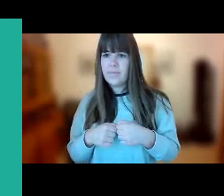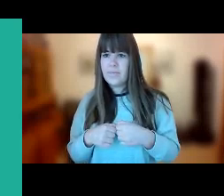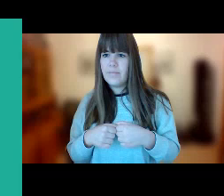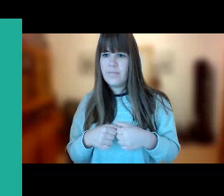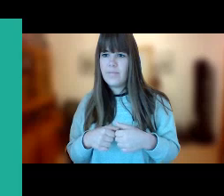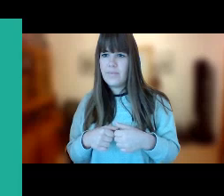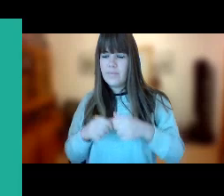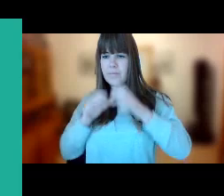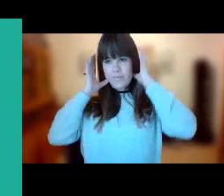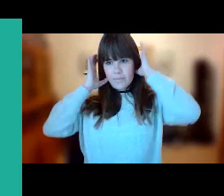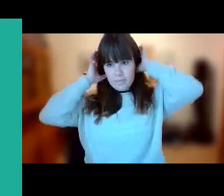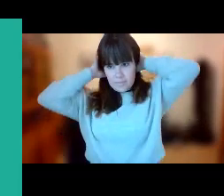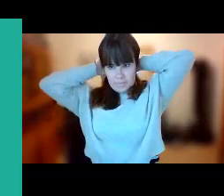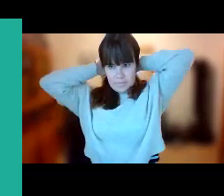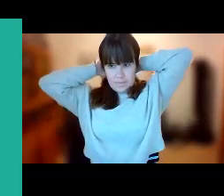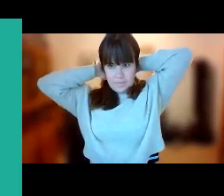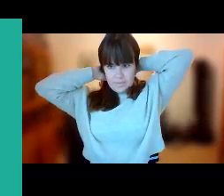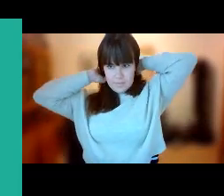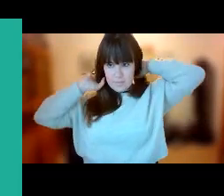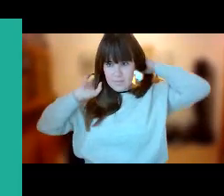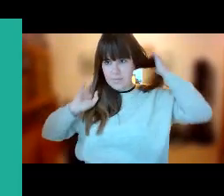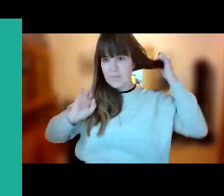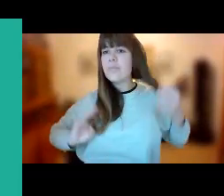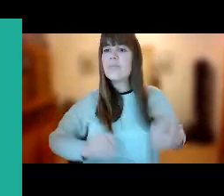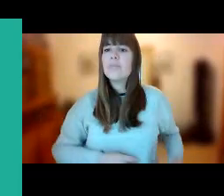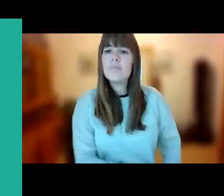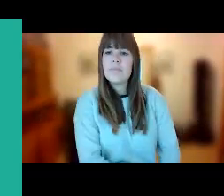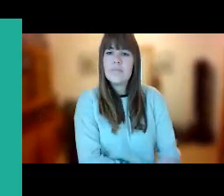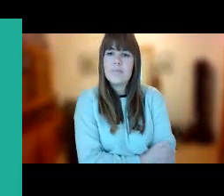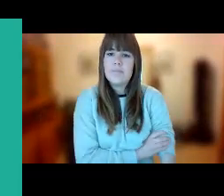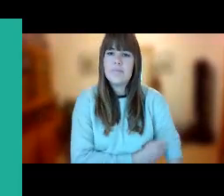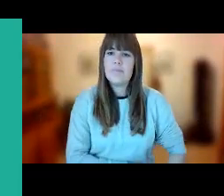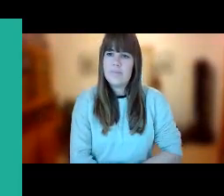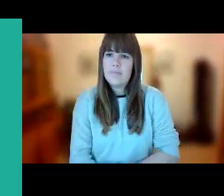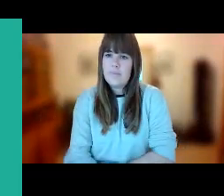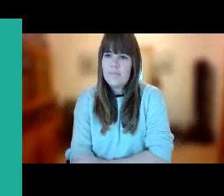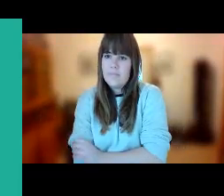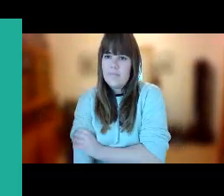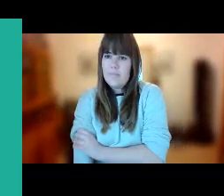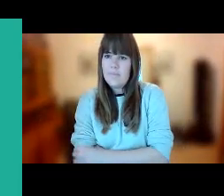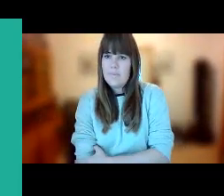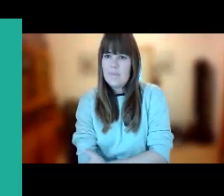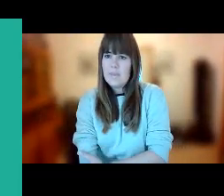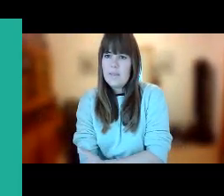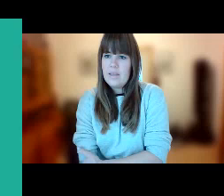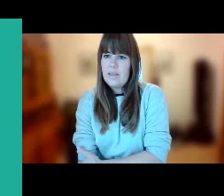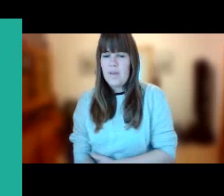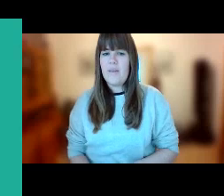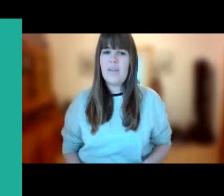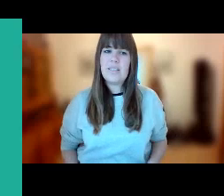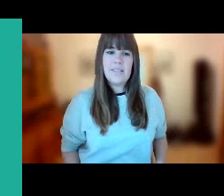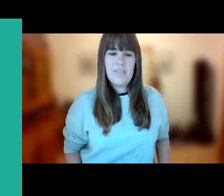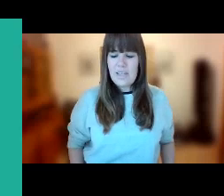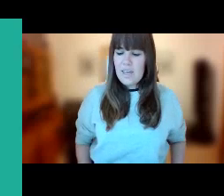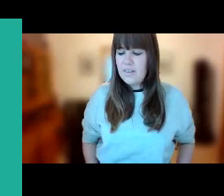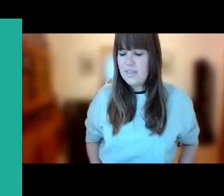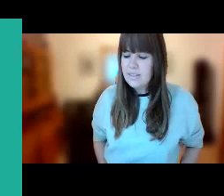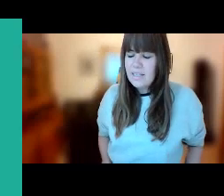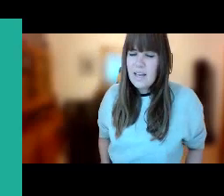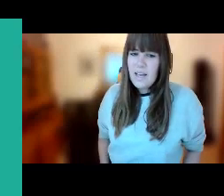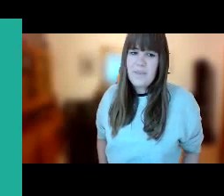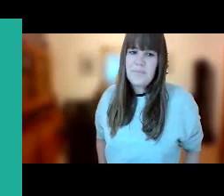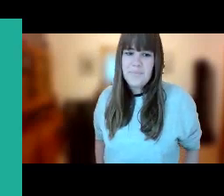will have access to that, and then everyone who's here live today, they'll get a link directly to that when it's uploaded. Perfect. Thank you. Thank